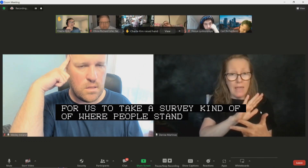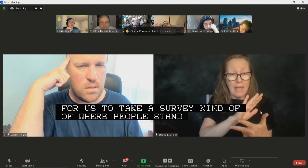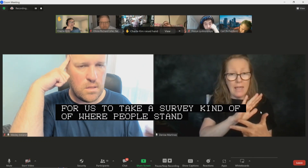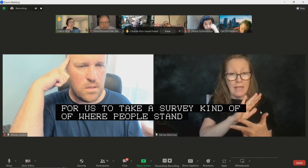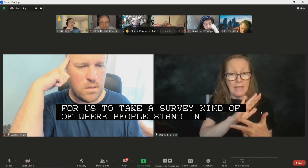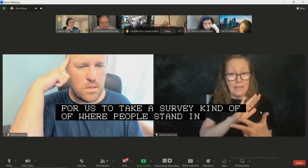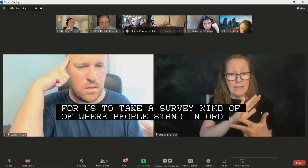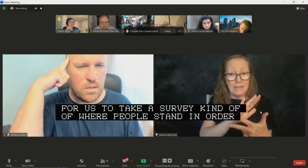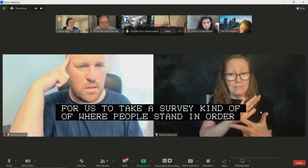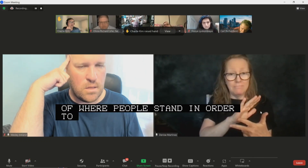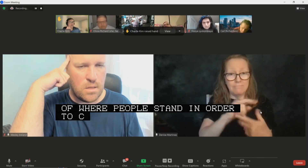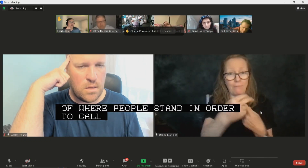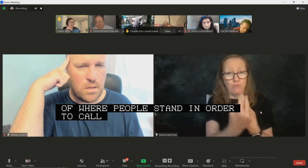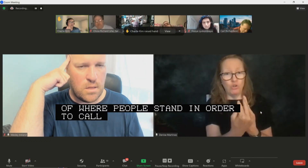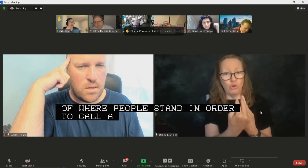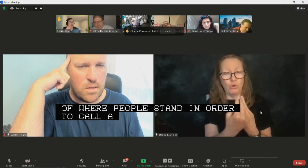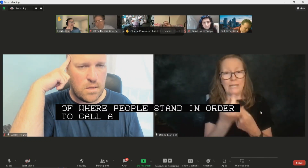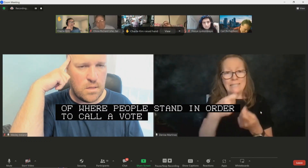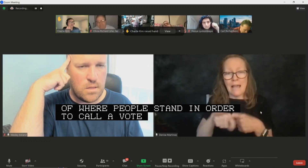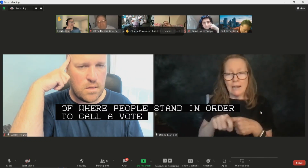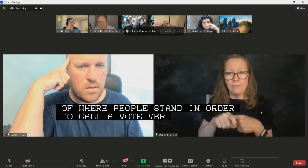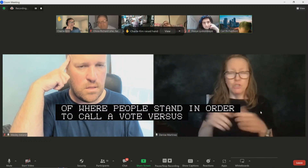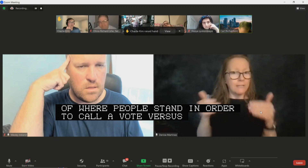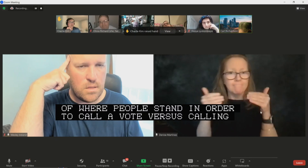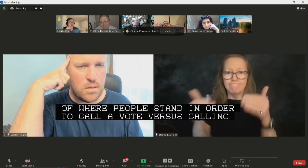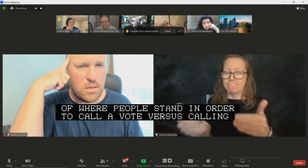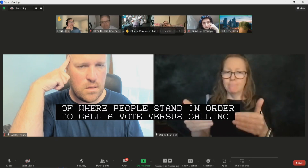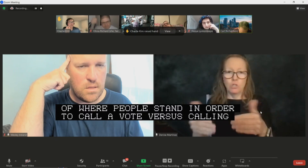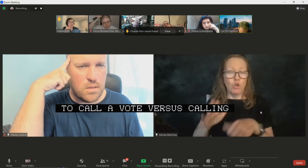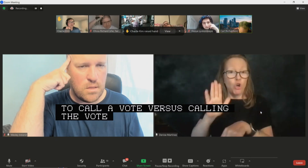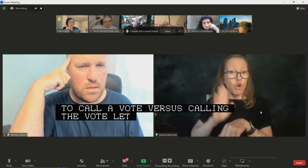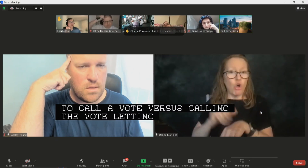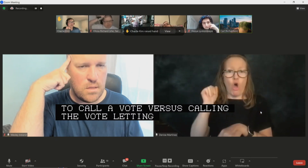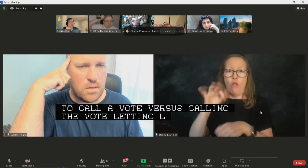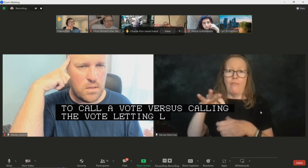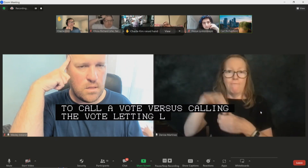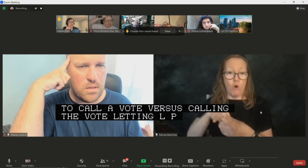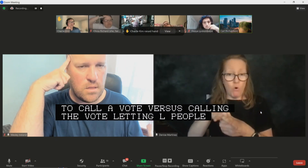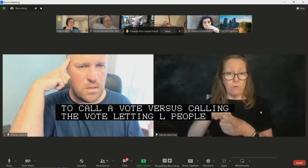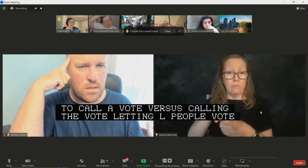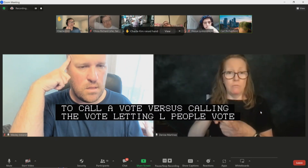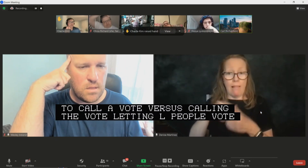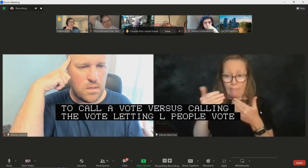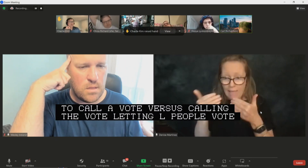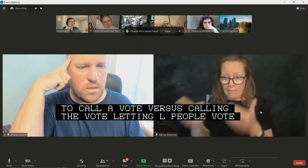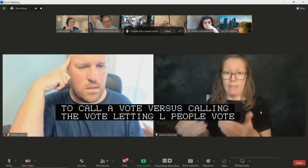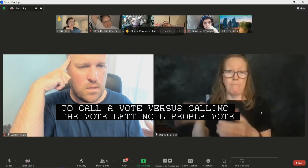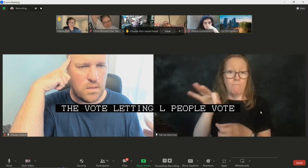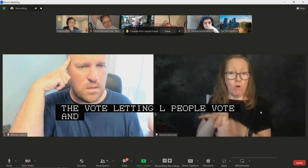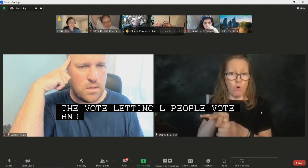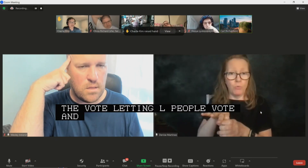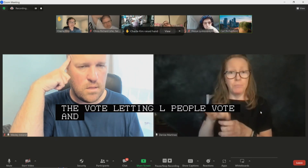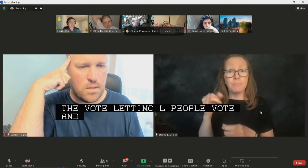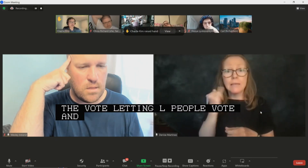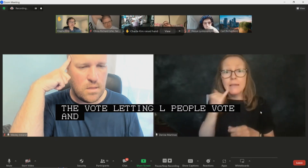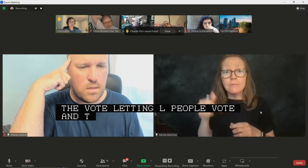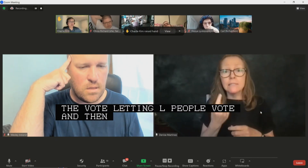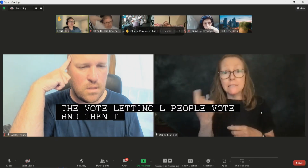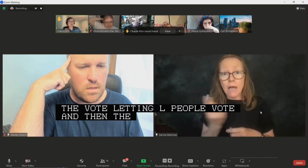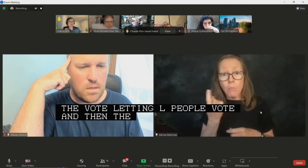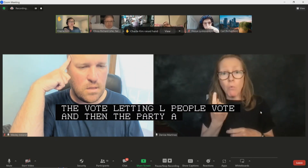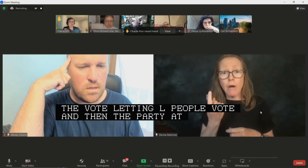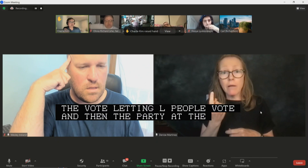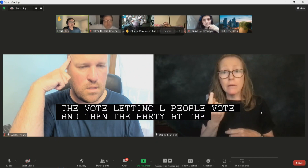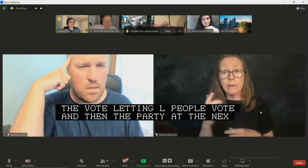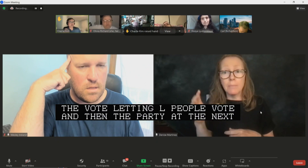calling the vote, letting people vote, and then the parties at the next meeting, if they didn't make it and they really